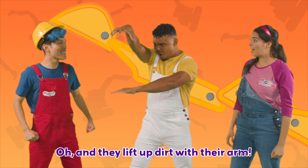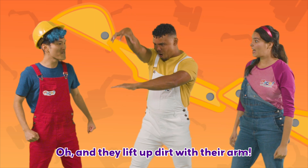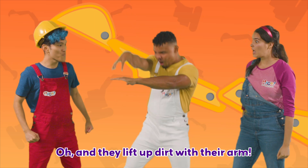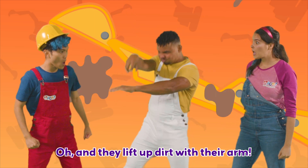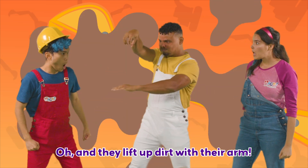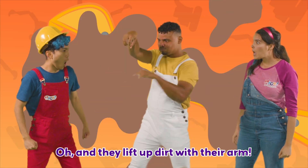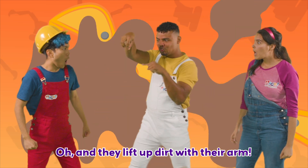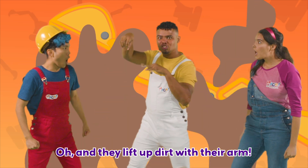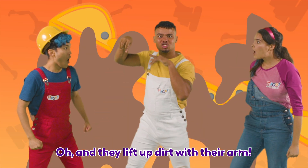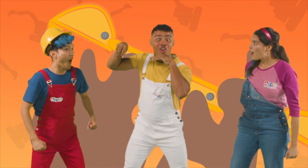with their arm.